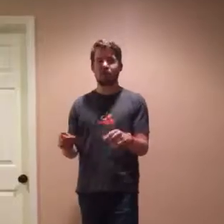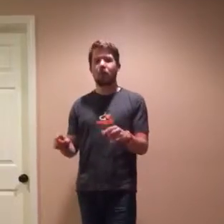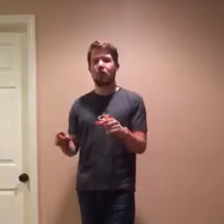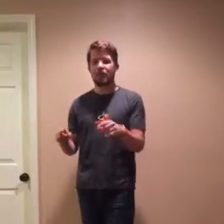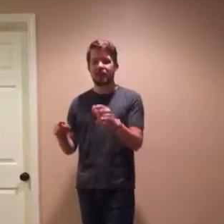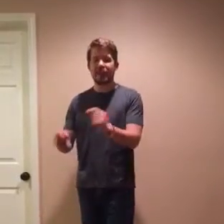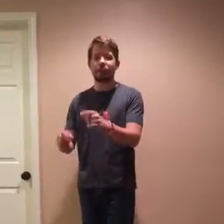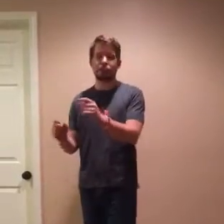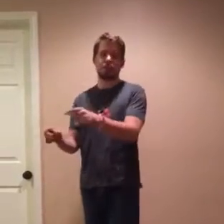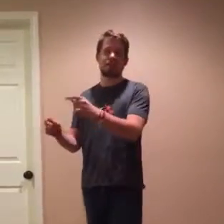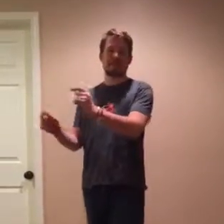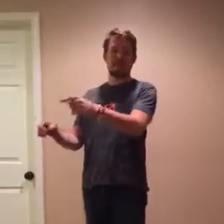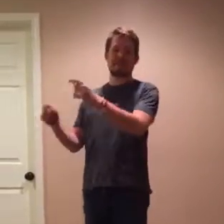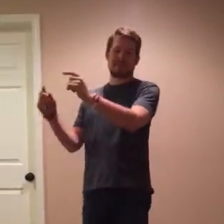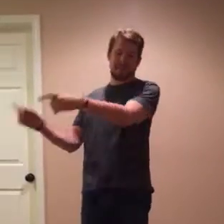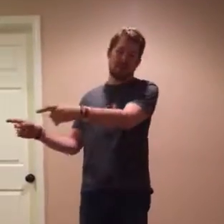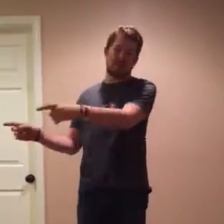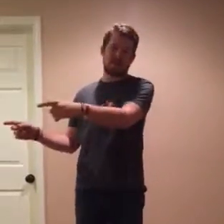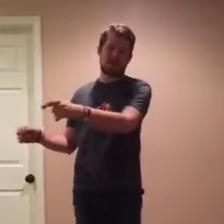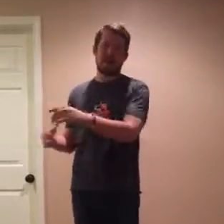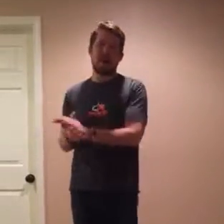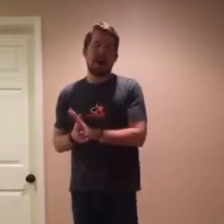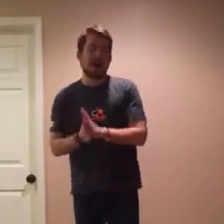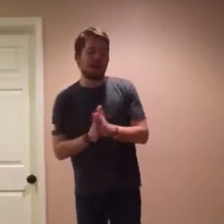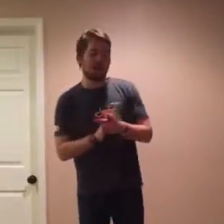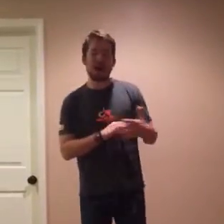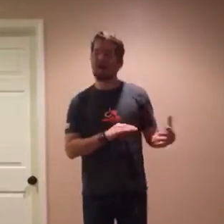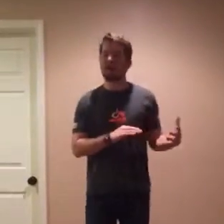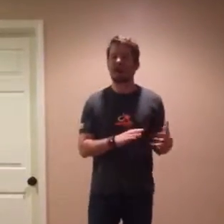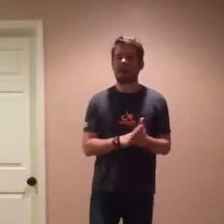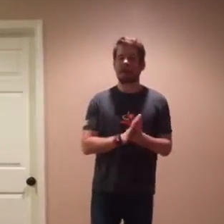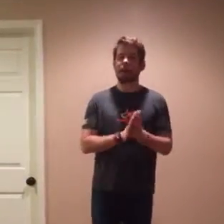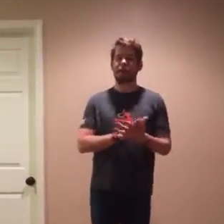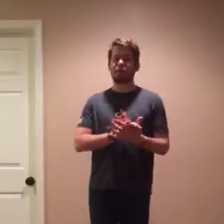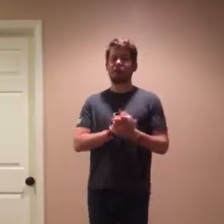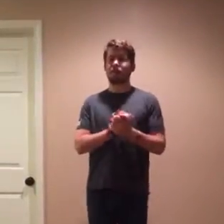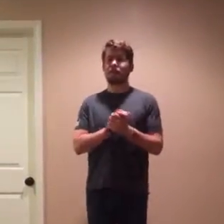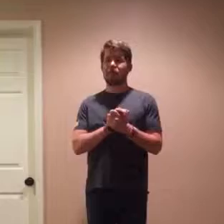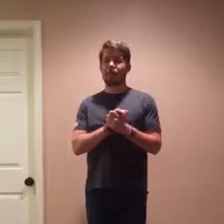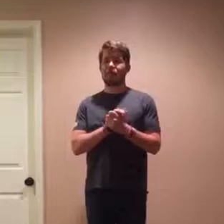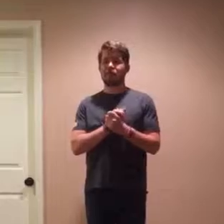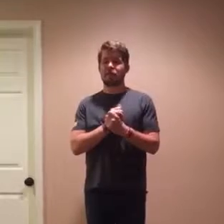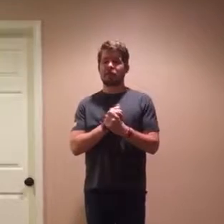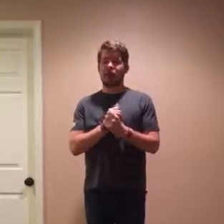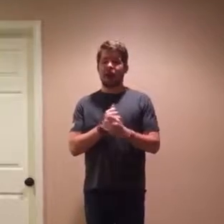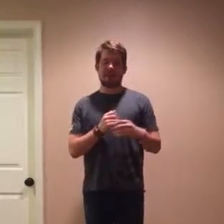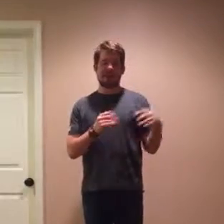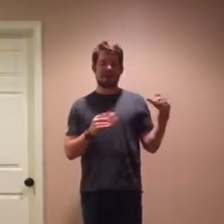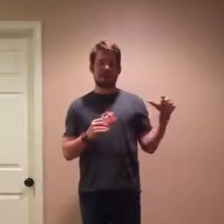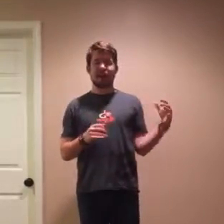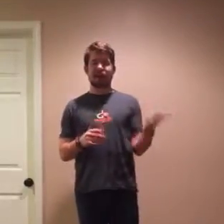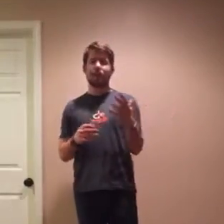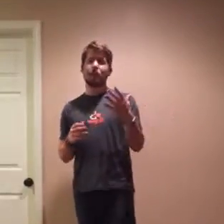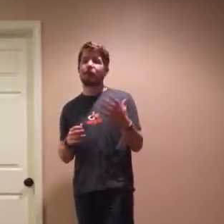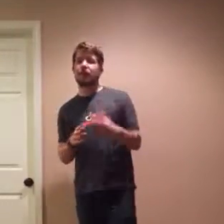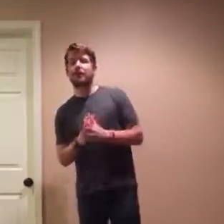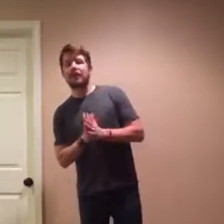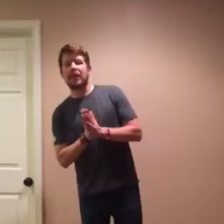team would be the Florida State Seminoles. Why do I feel like I've been called to be a student pastor? I think if you ask any of my friends and